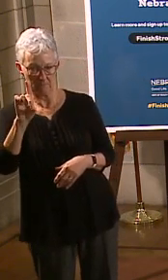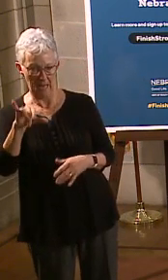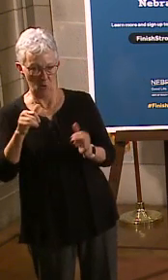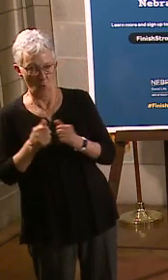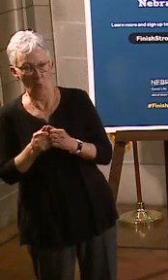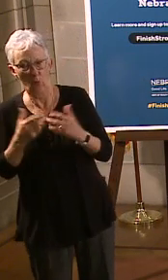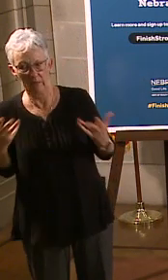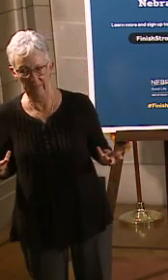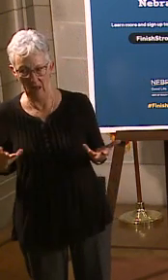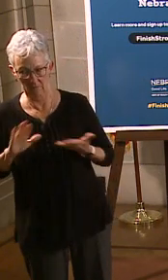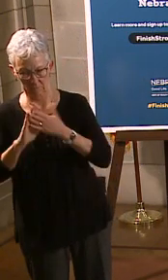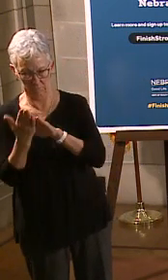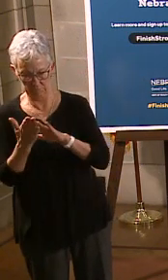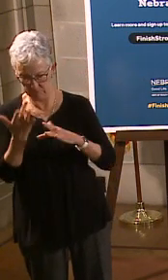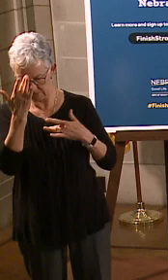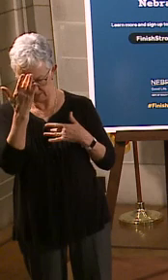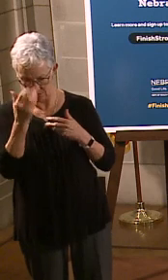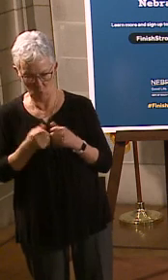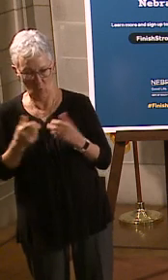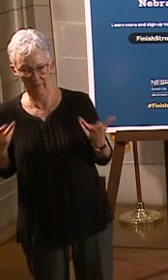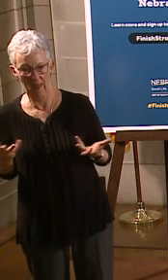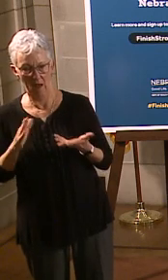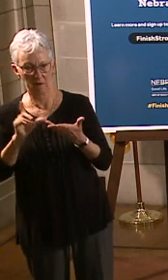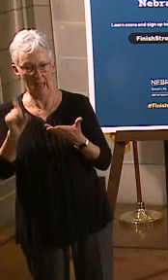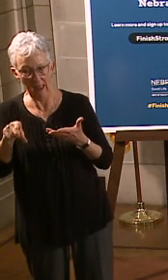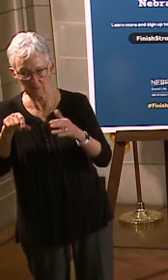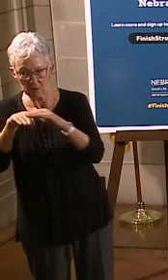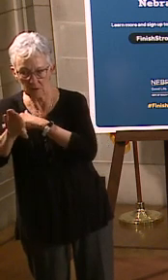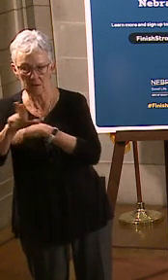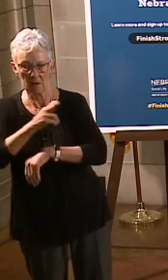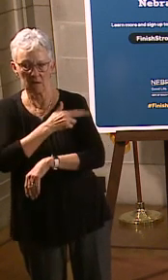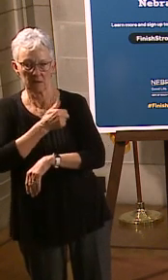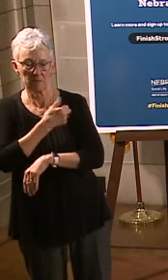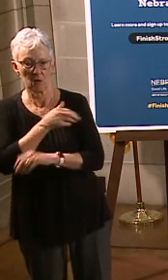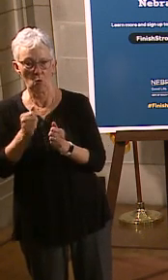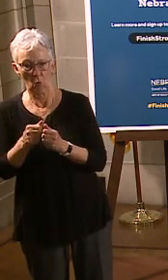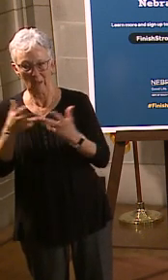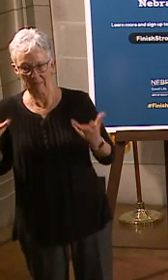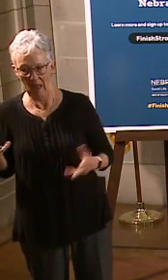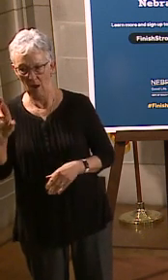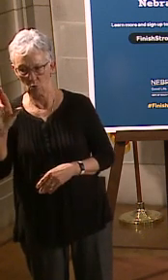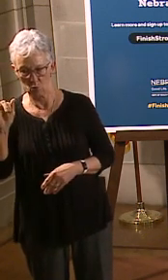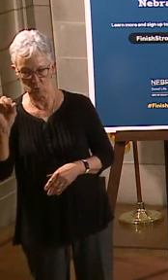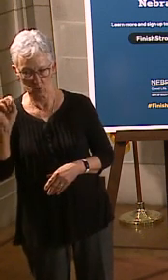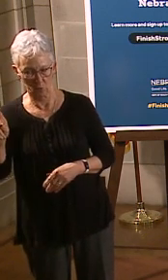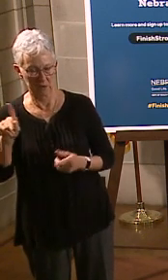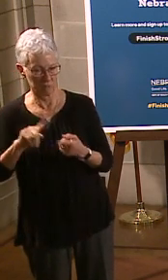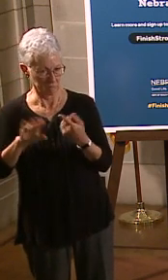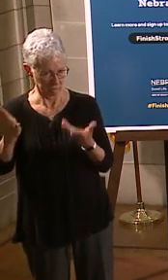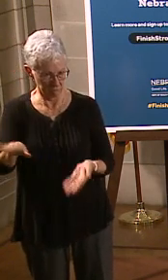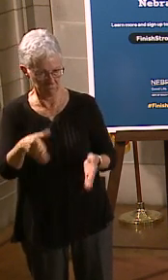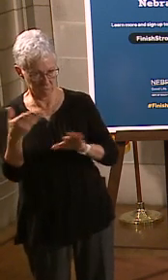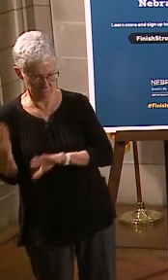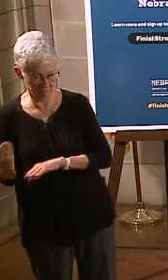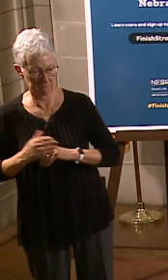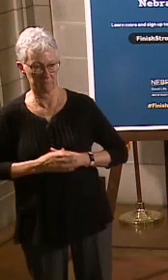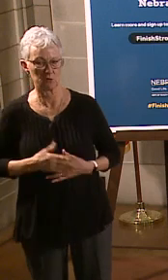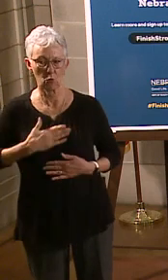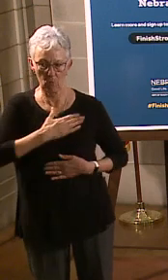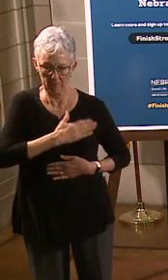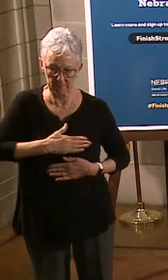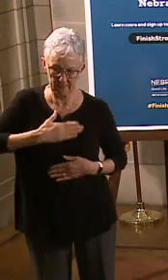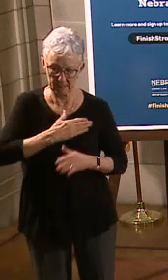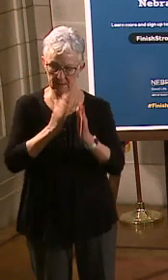taking, the chance that you might die because you got the virus. So, please, folks, get signed